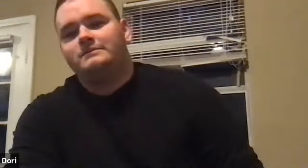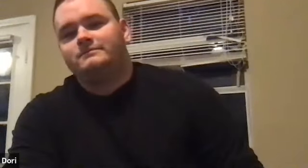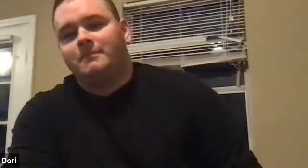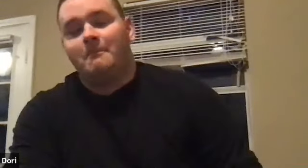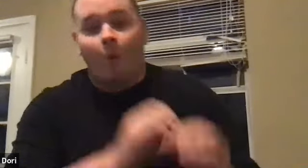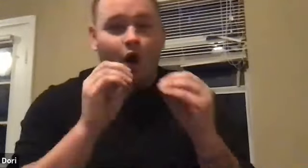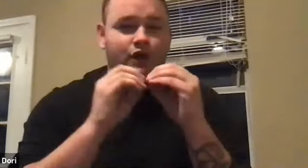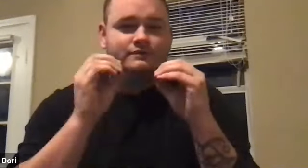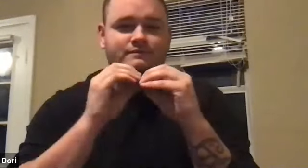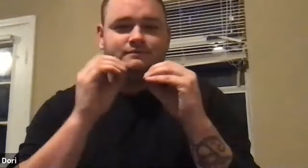More.